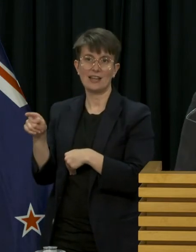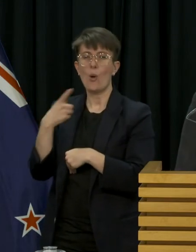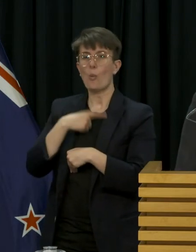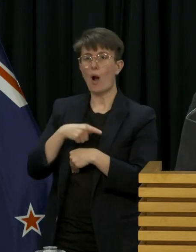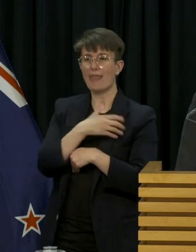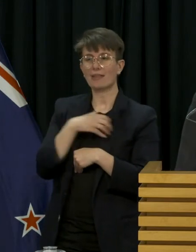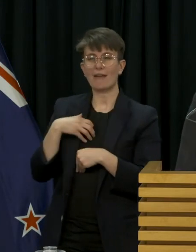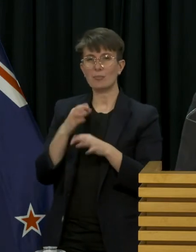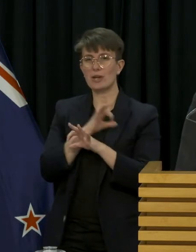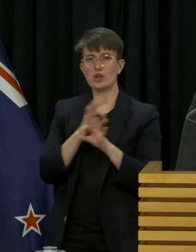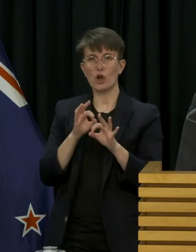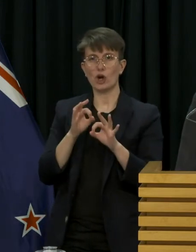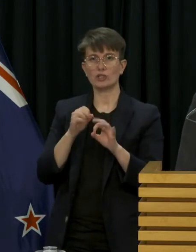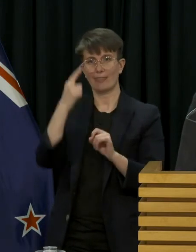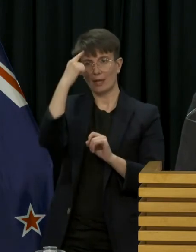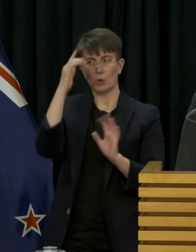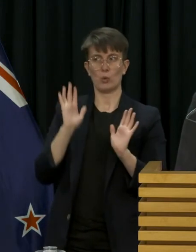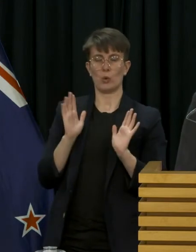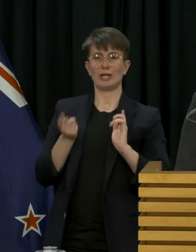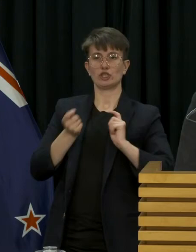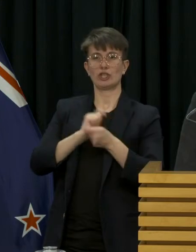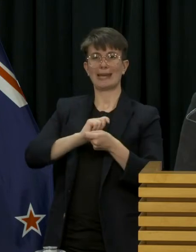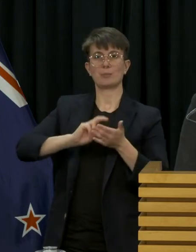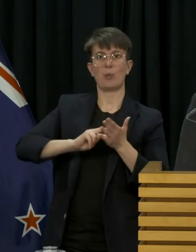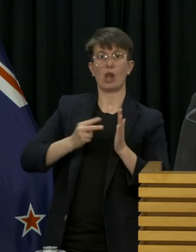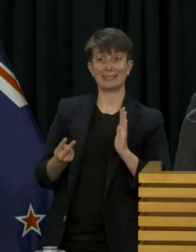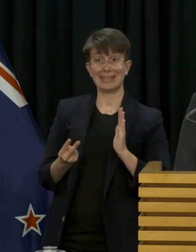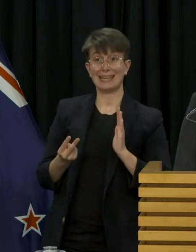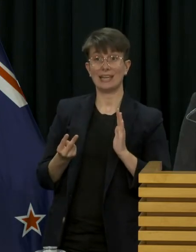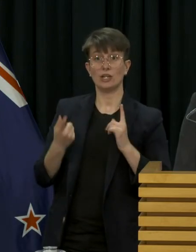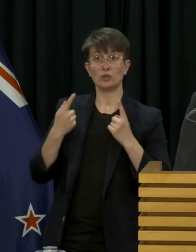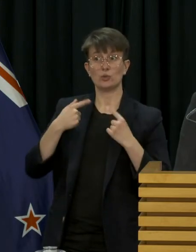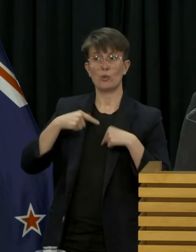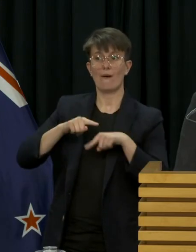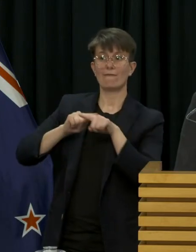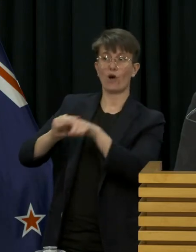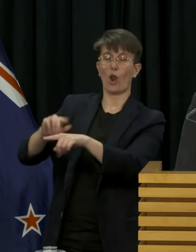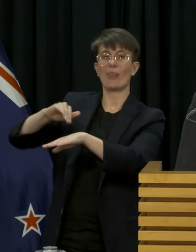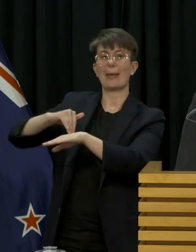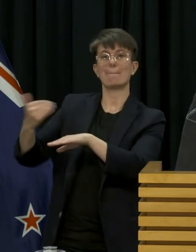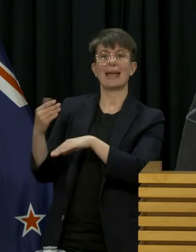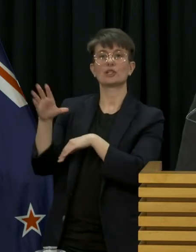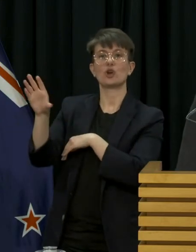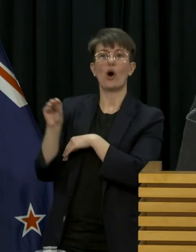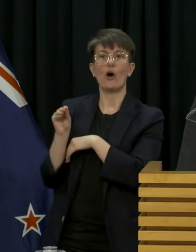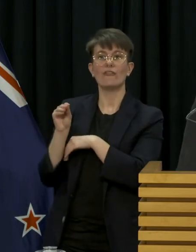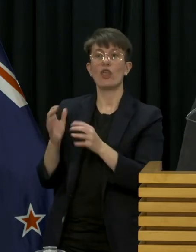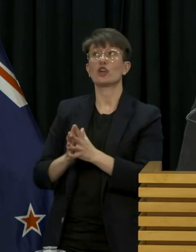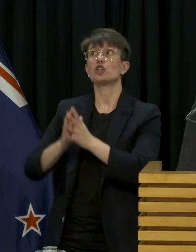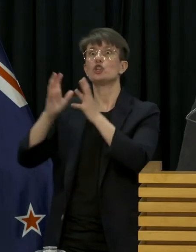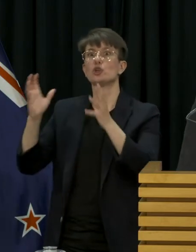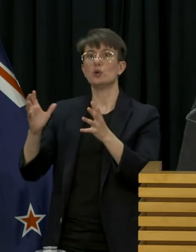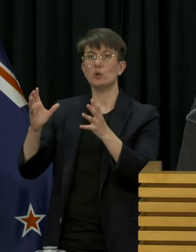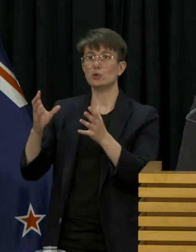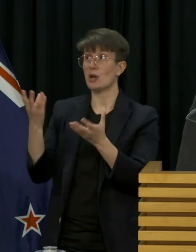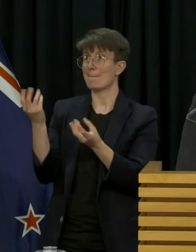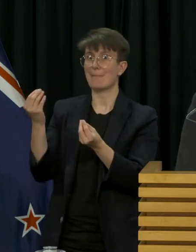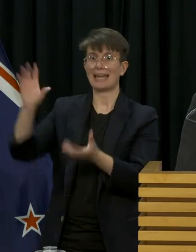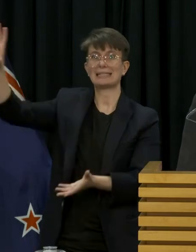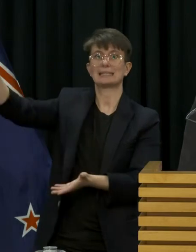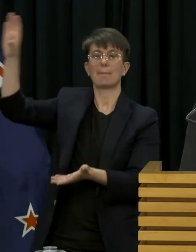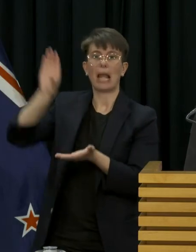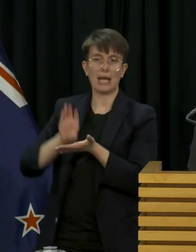settings, giving consideration to the impacts of that huge stimulus that the RBNZ's doing? I absolutely reject any suggestion that we are